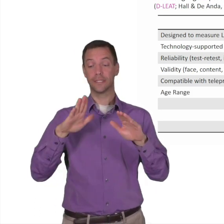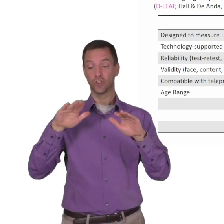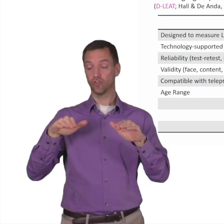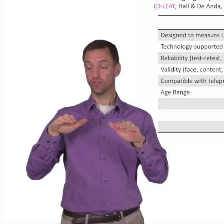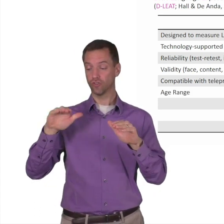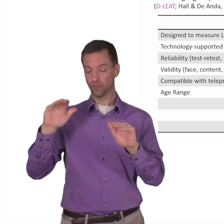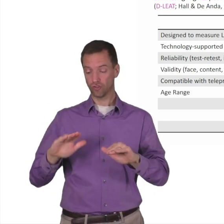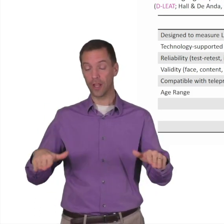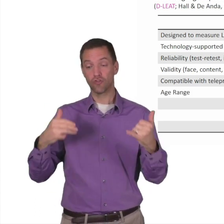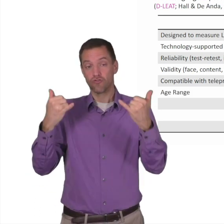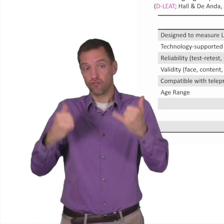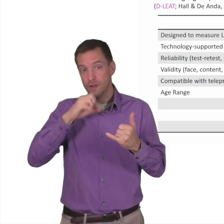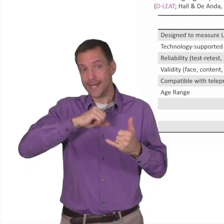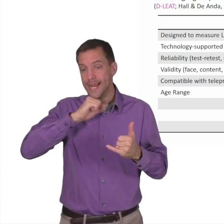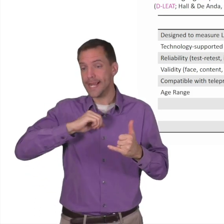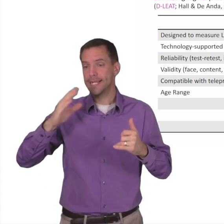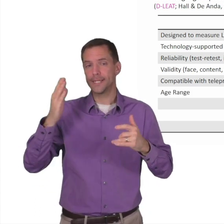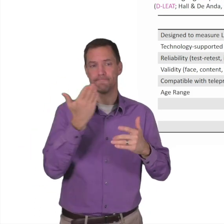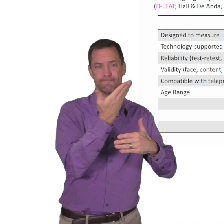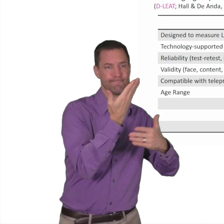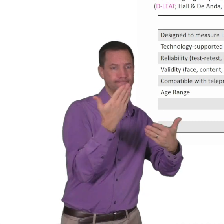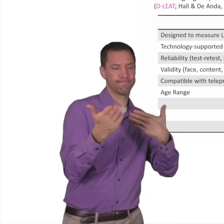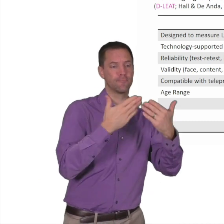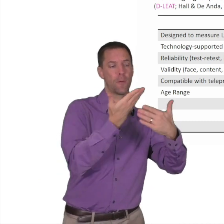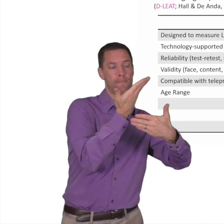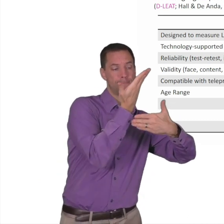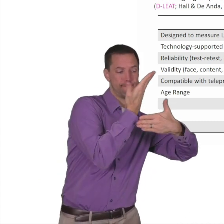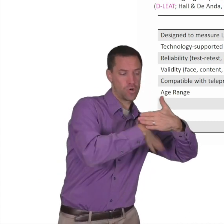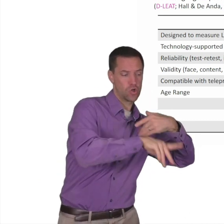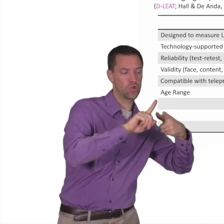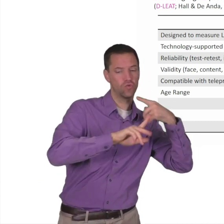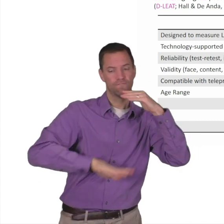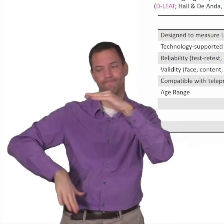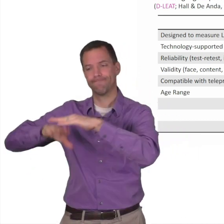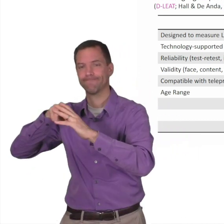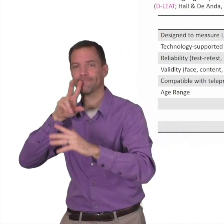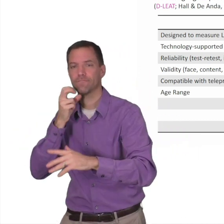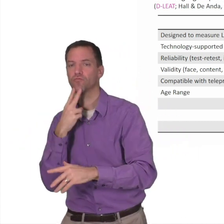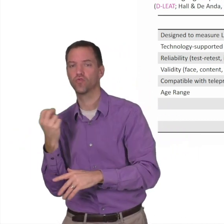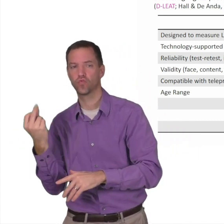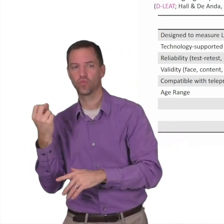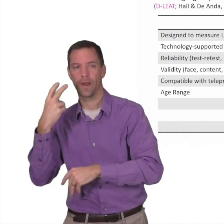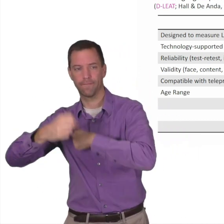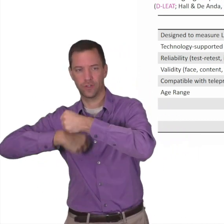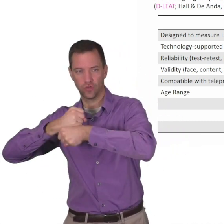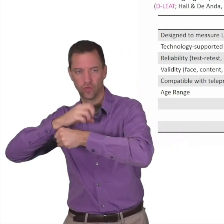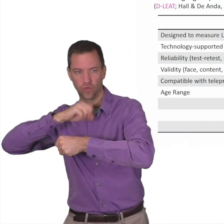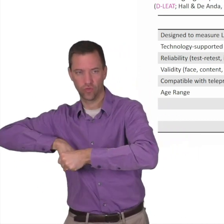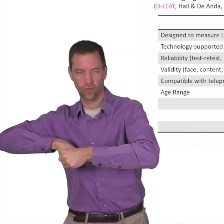You can use these tools with children whose current age is anywhere from birth to age 12 years old,